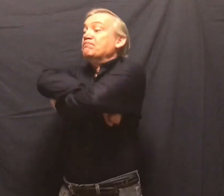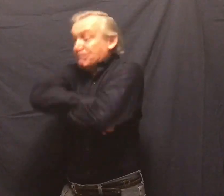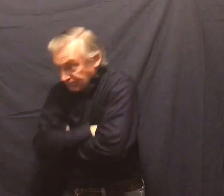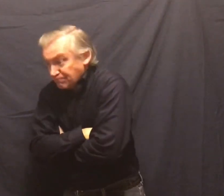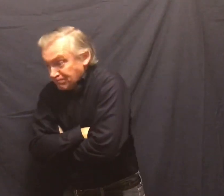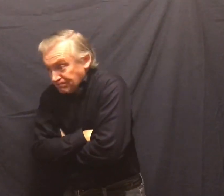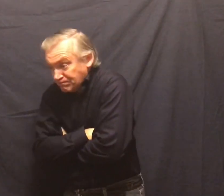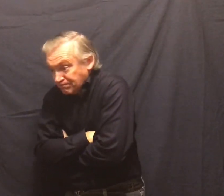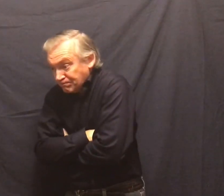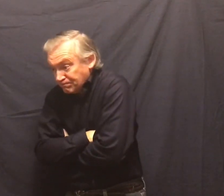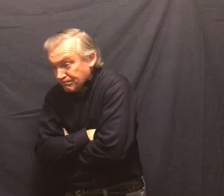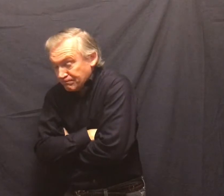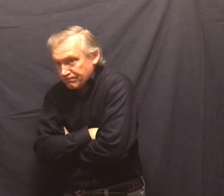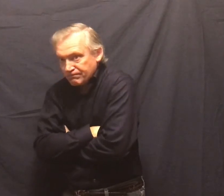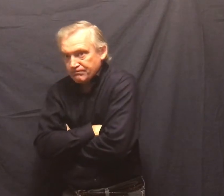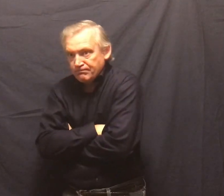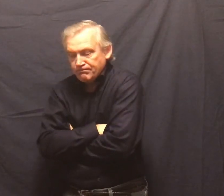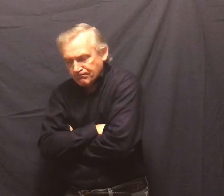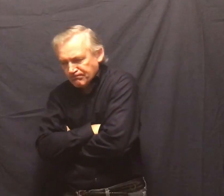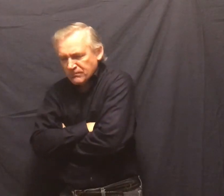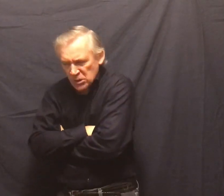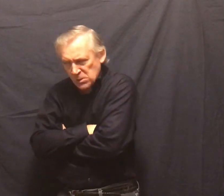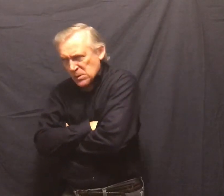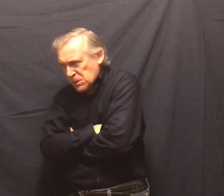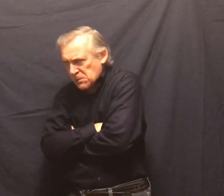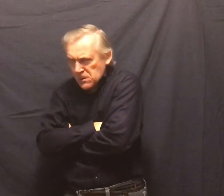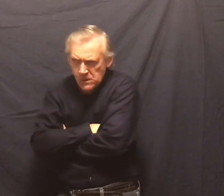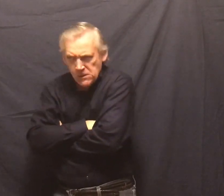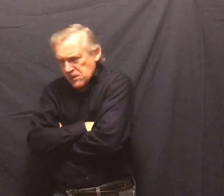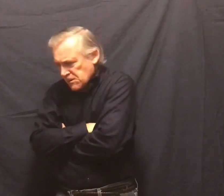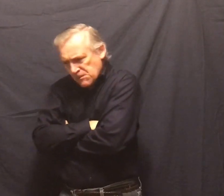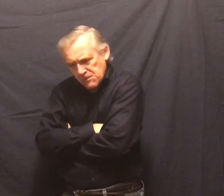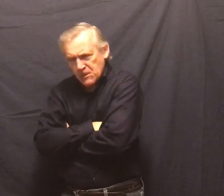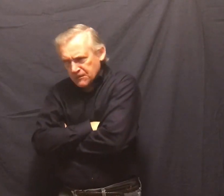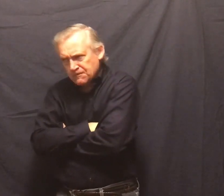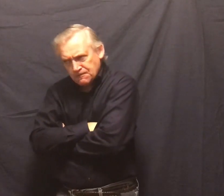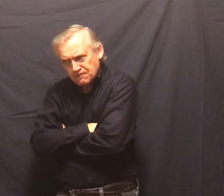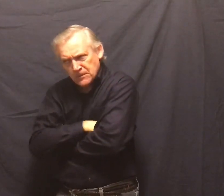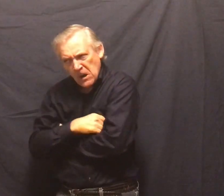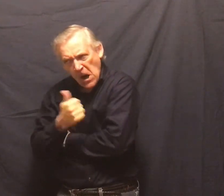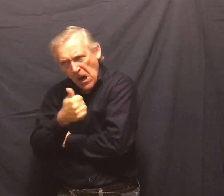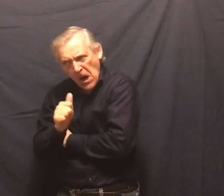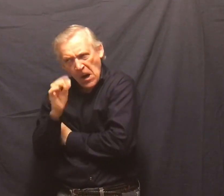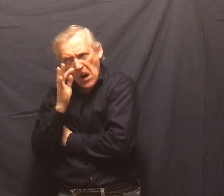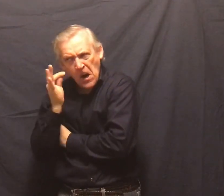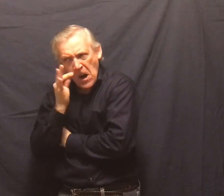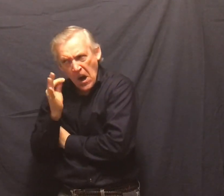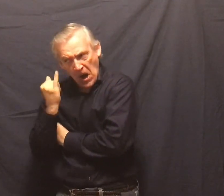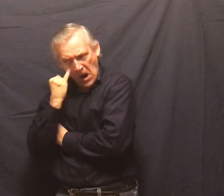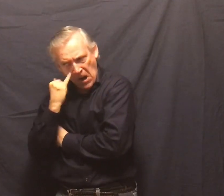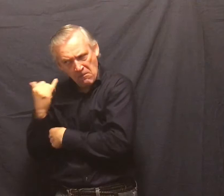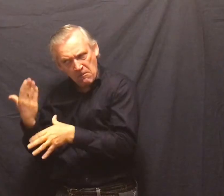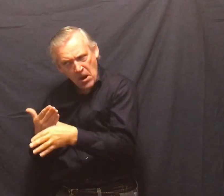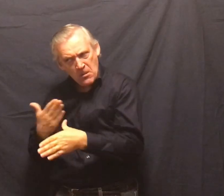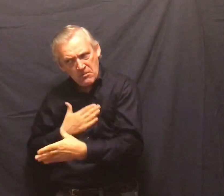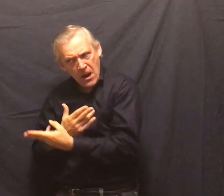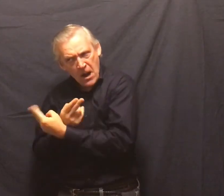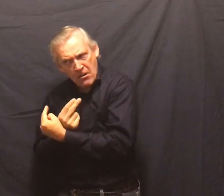He subsided, grumbling to himself, threatening the future cats which might dare to disturb the future rabbits.